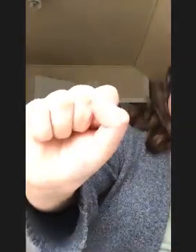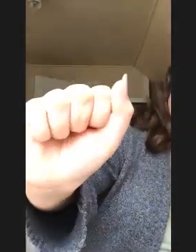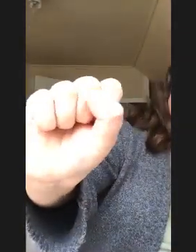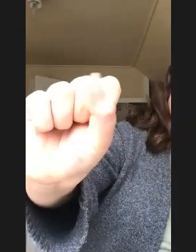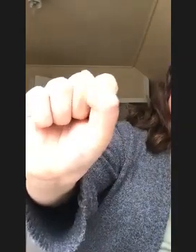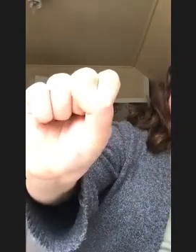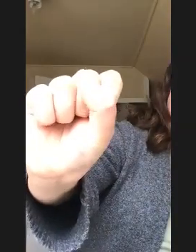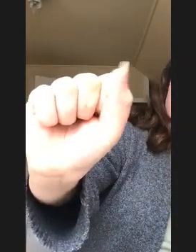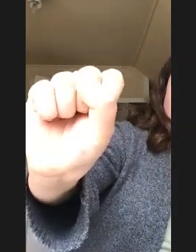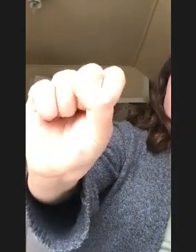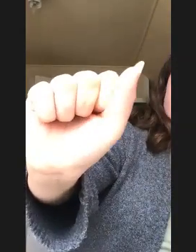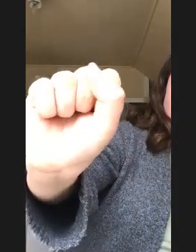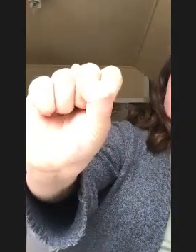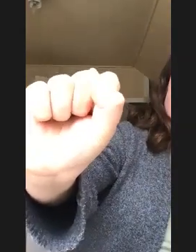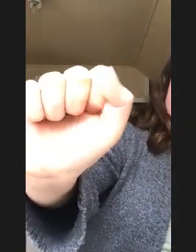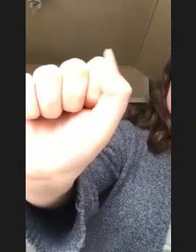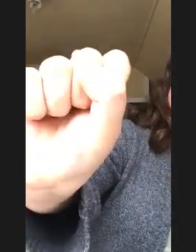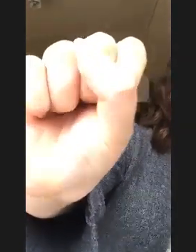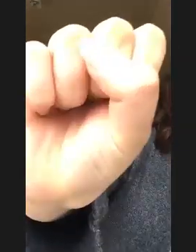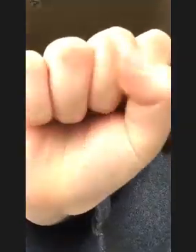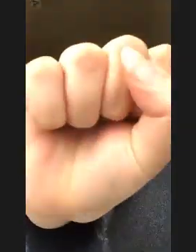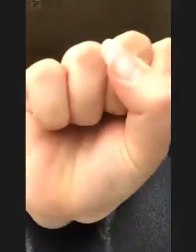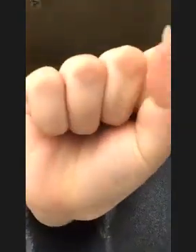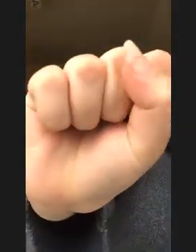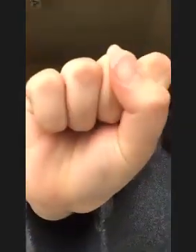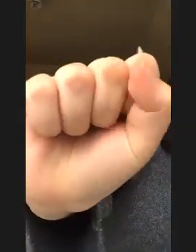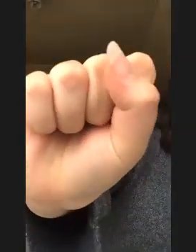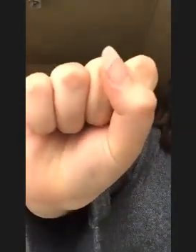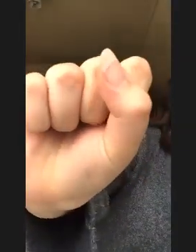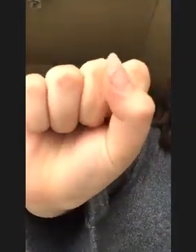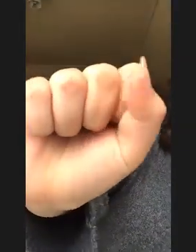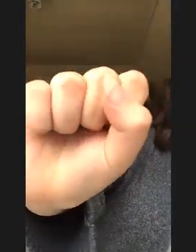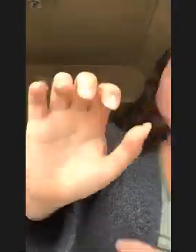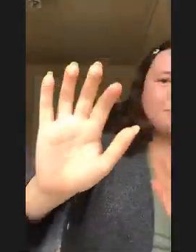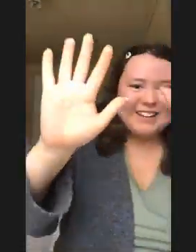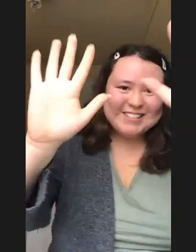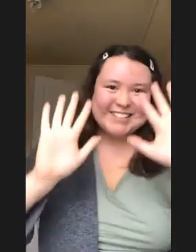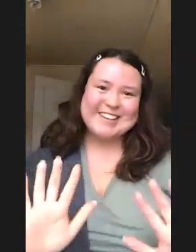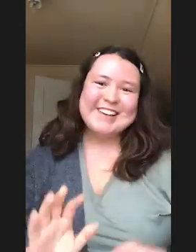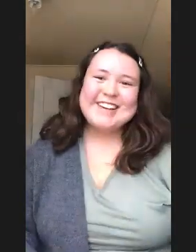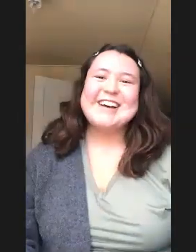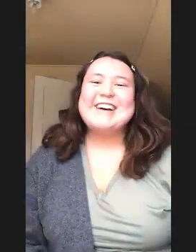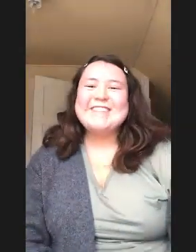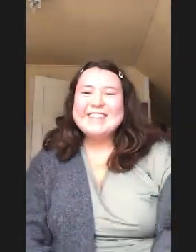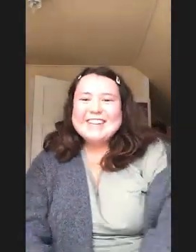Saturday, you would rub your thumb over your fingers like that. And then you're back to Sunday.